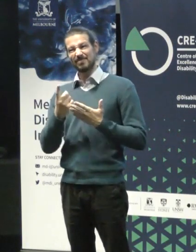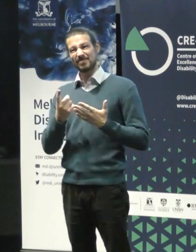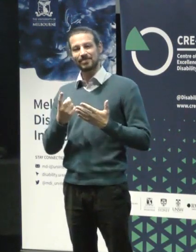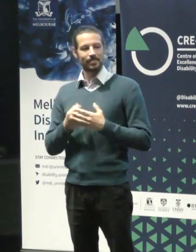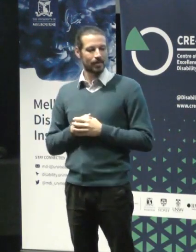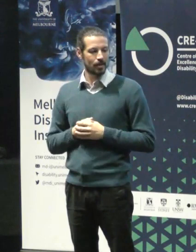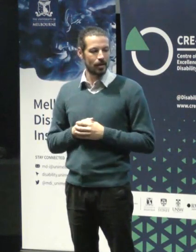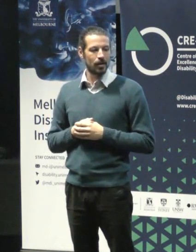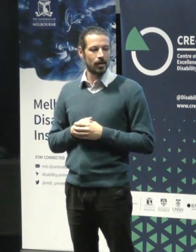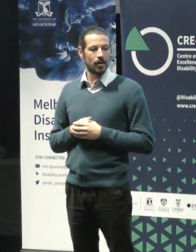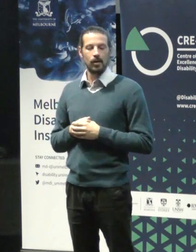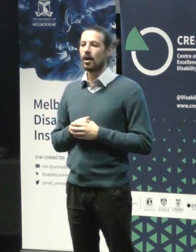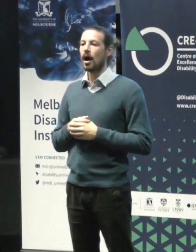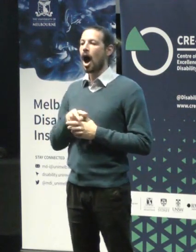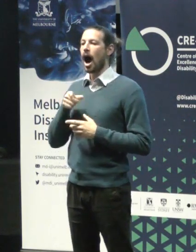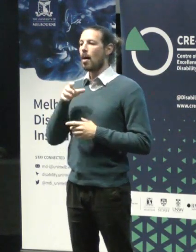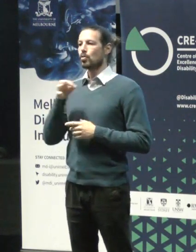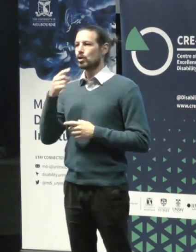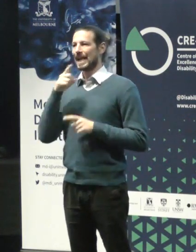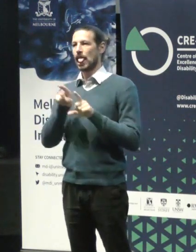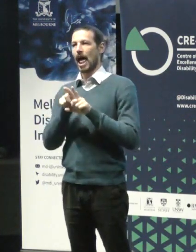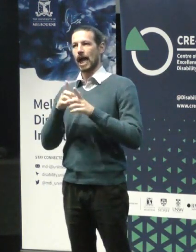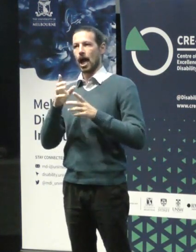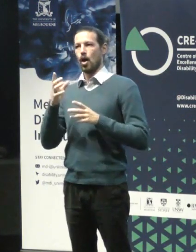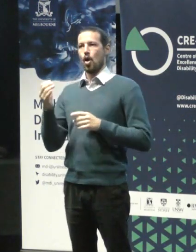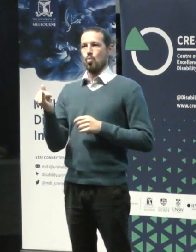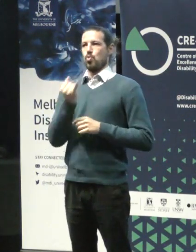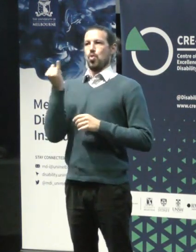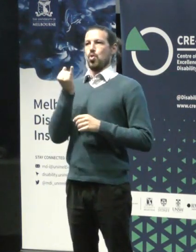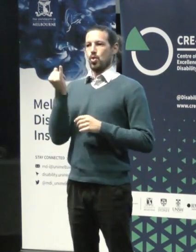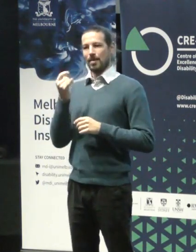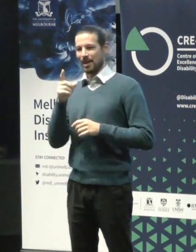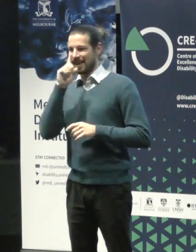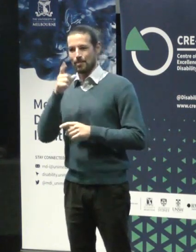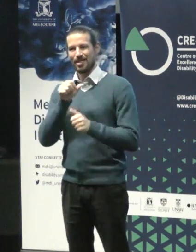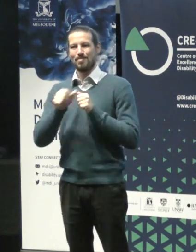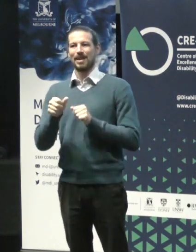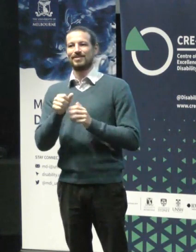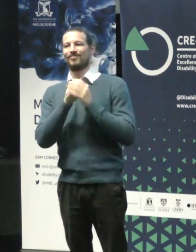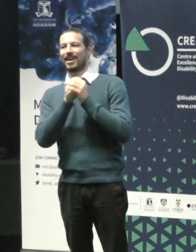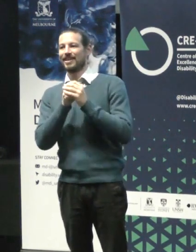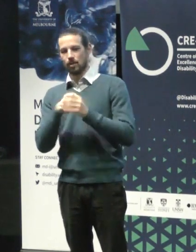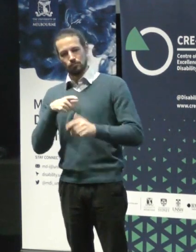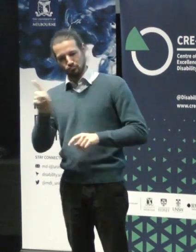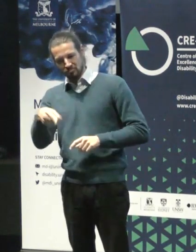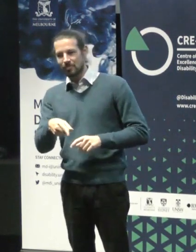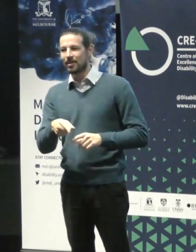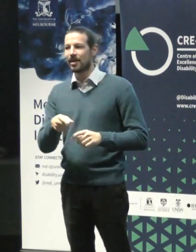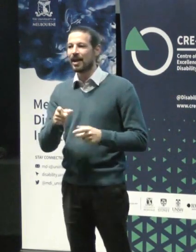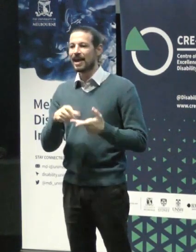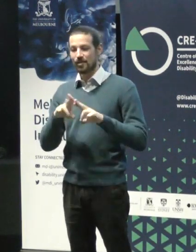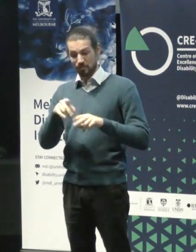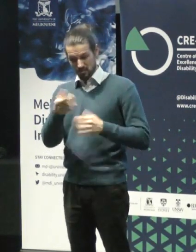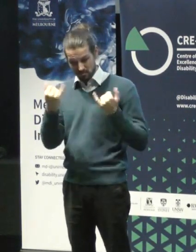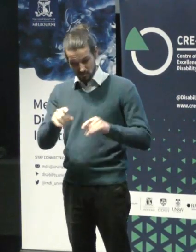This person says, I'm not saying be rude to them, but you can't be their best mate either. You have to ask them to do things. But if they don't want to do it, or they've done something wrong,